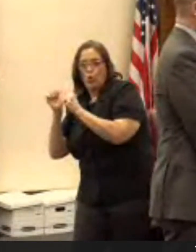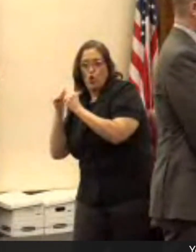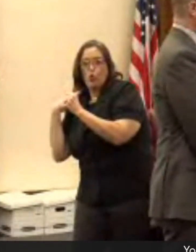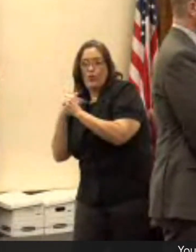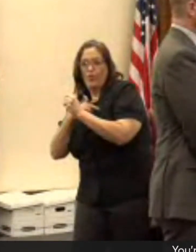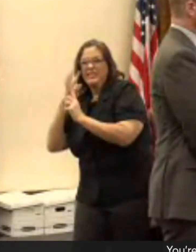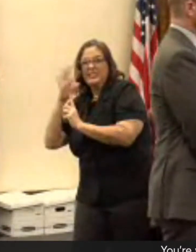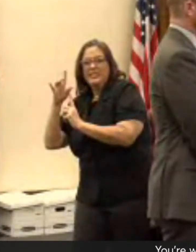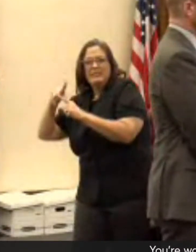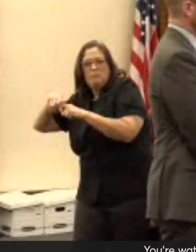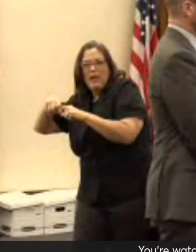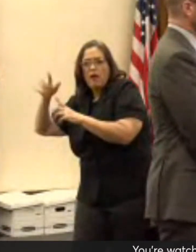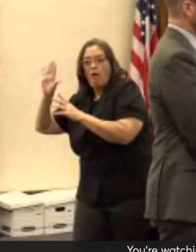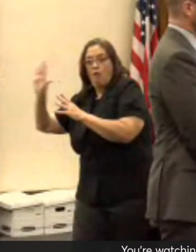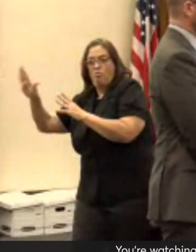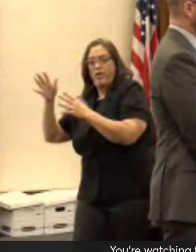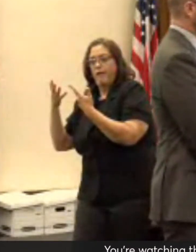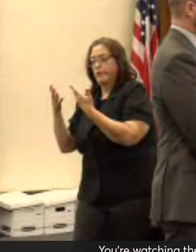be